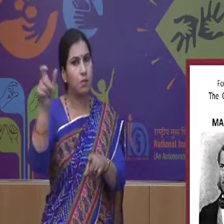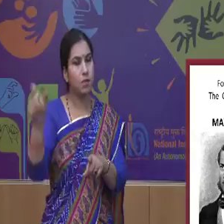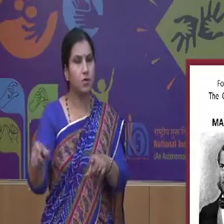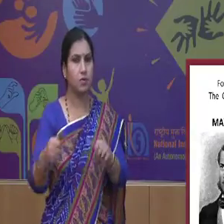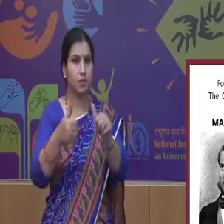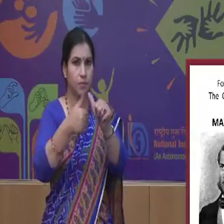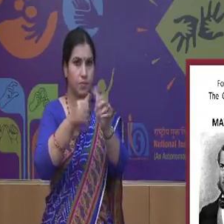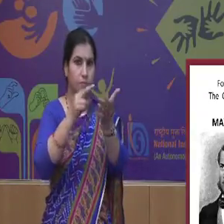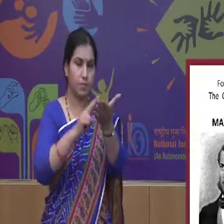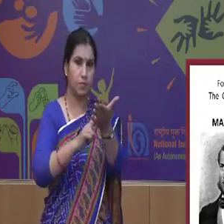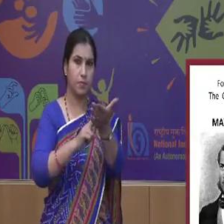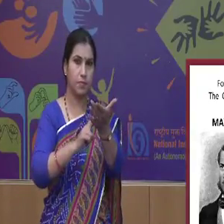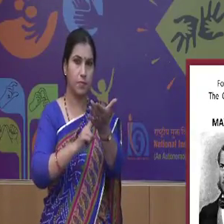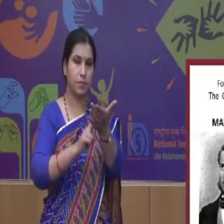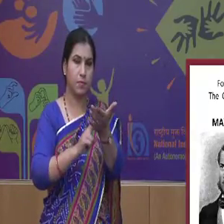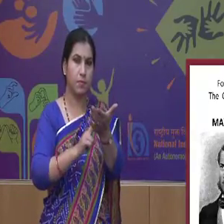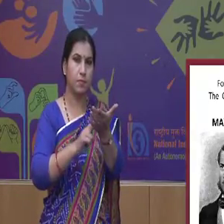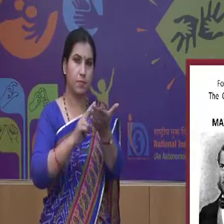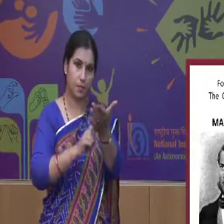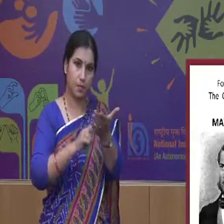Annie Besant